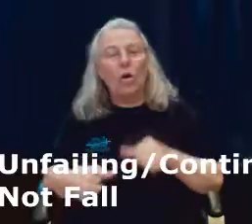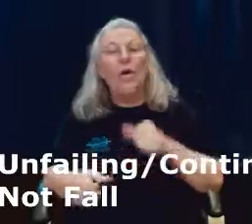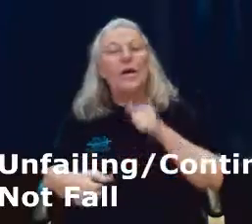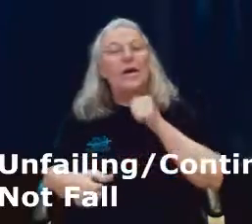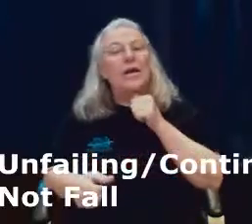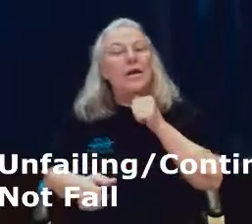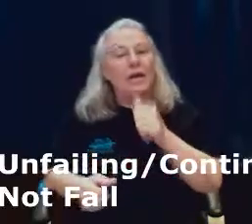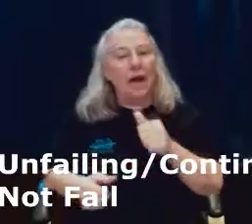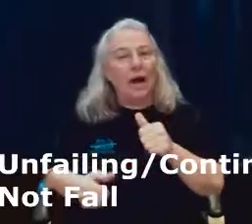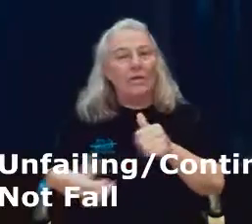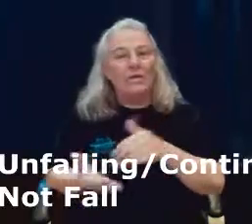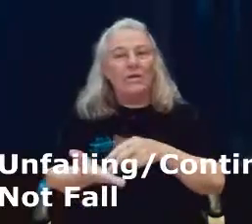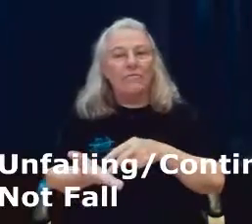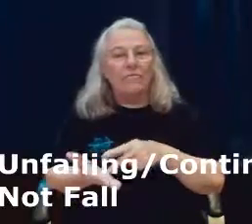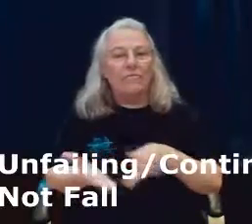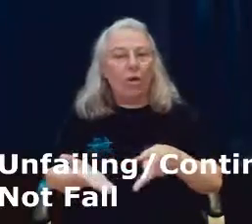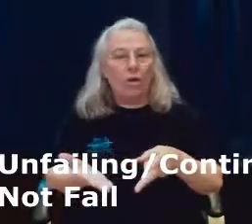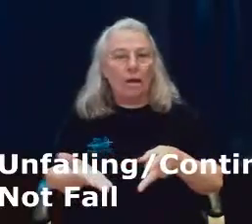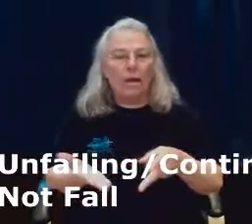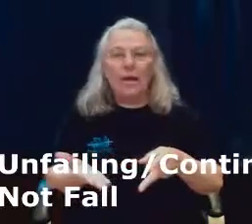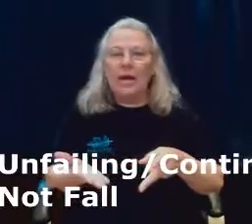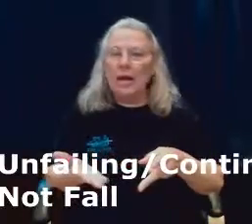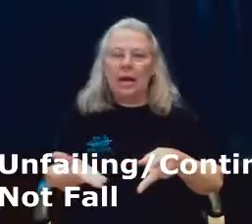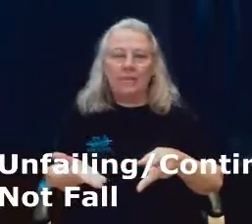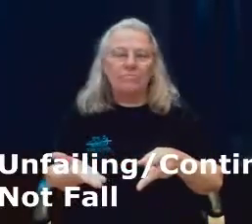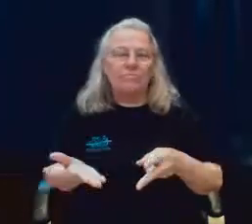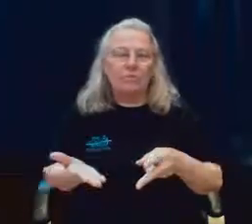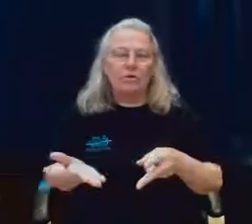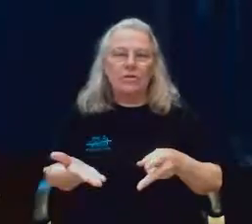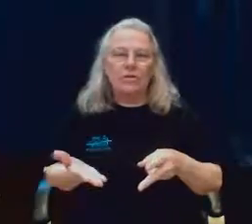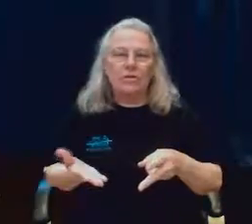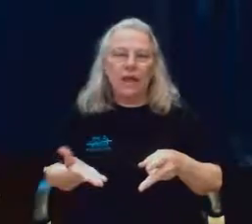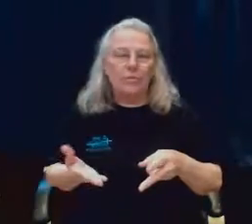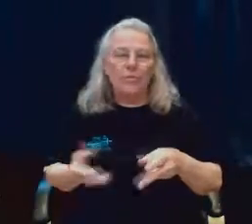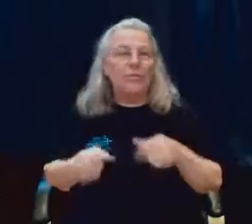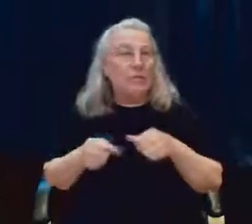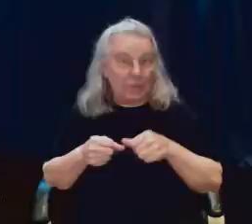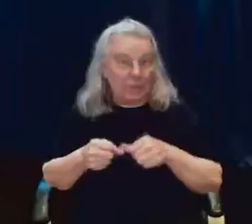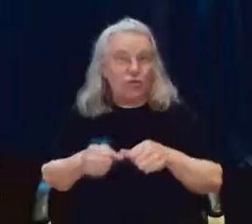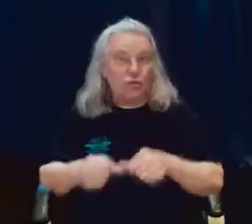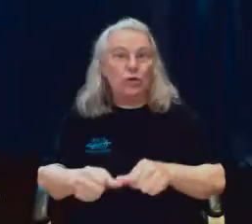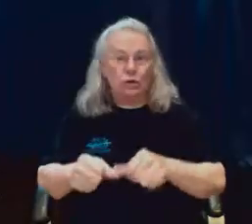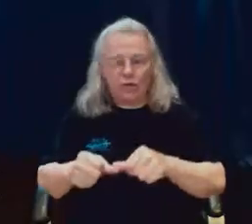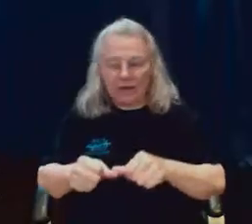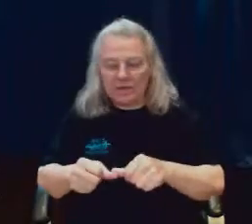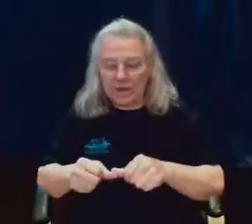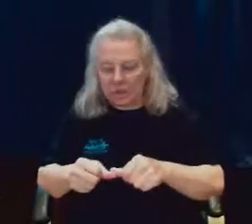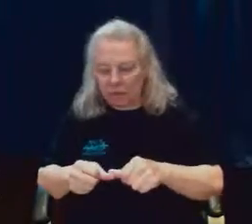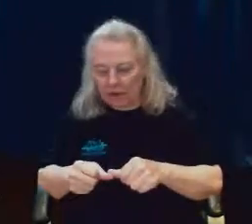or not falling. And most of the time you'll see me just to do the continuing.